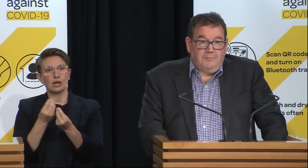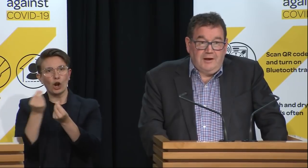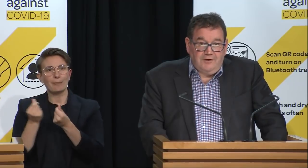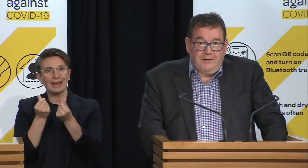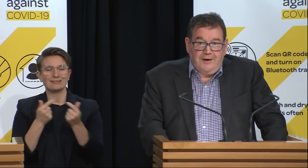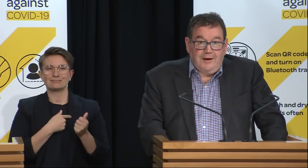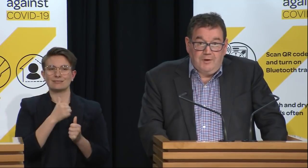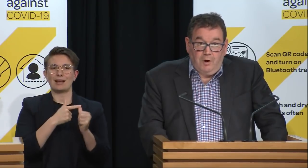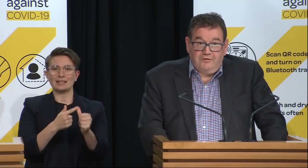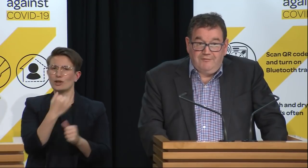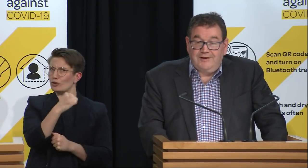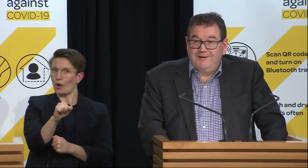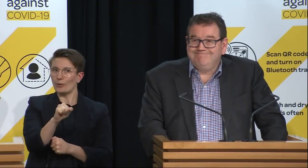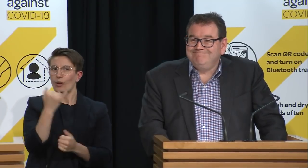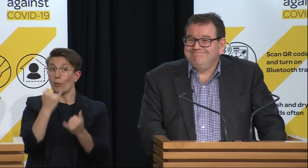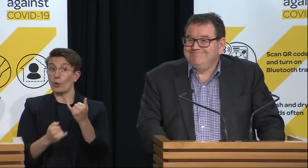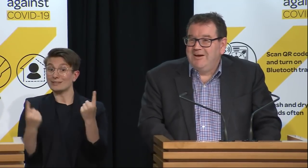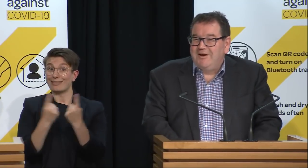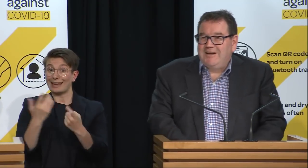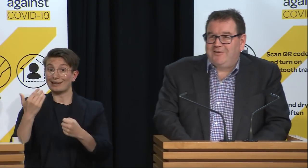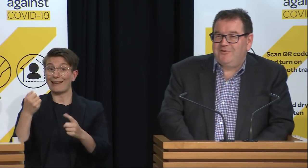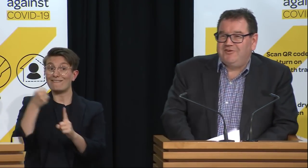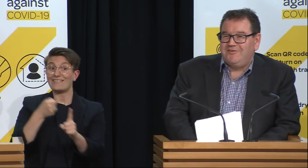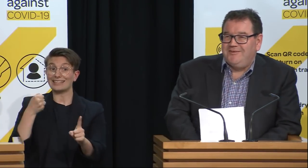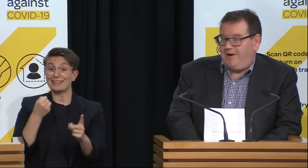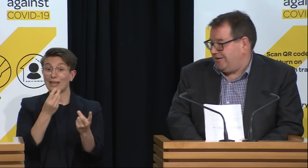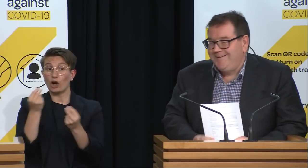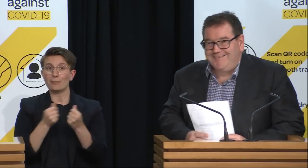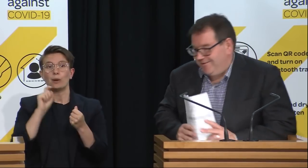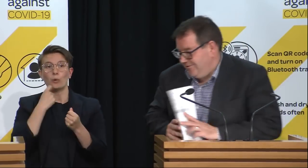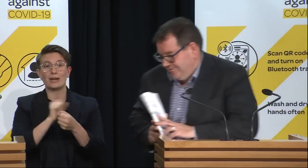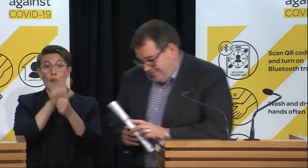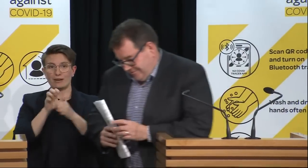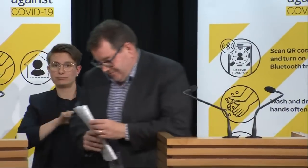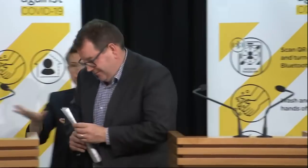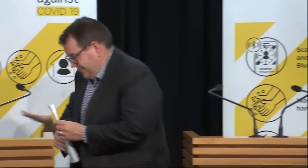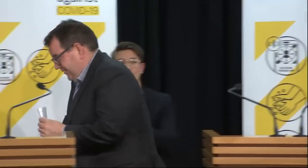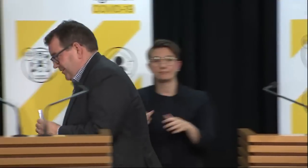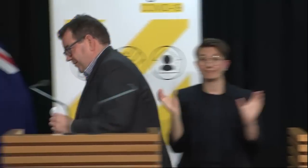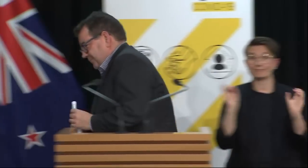Covid-19, and we haven't had that, and we won't have it again. Level 3 for longer. Any other questions? Okay, thank you.